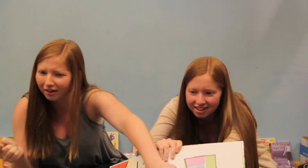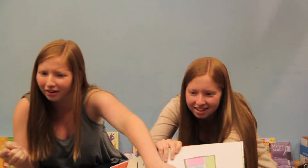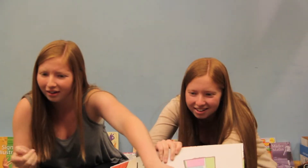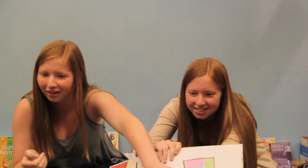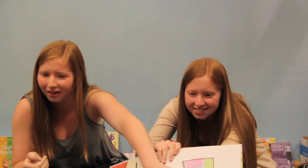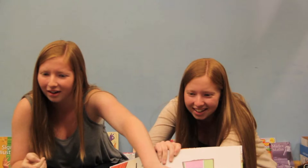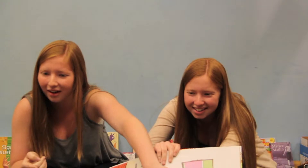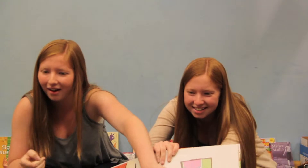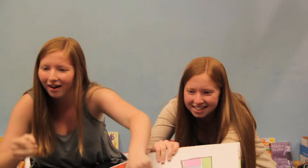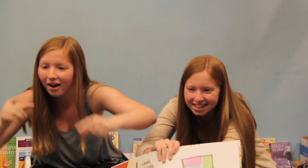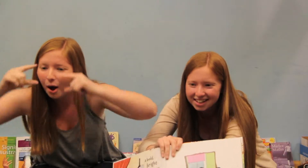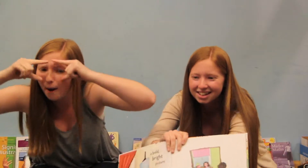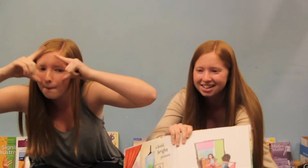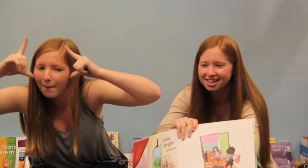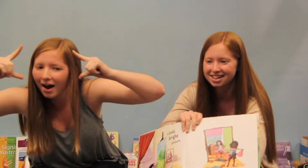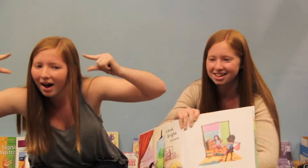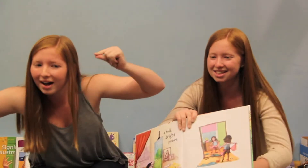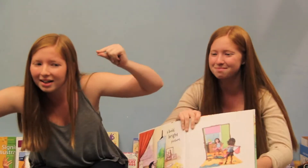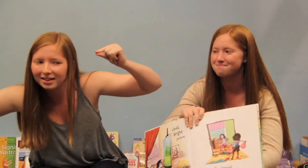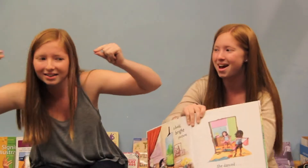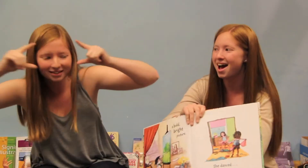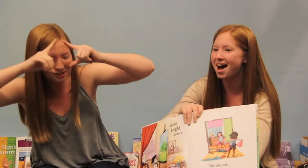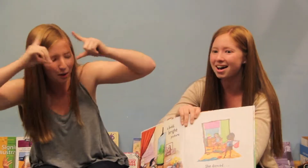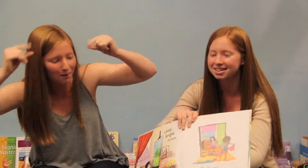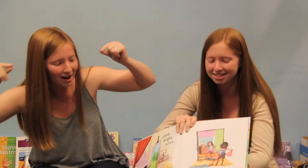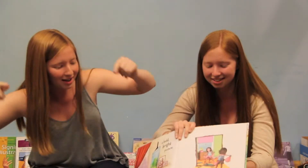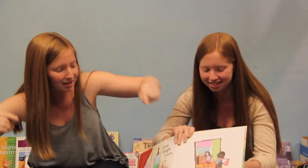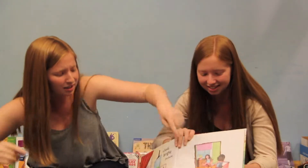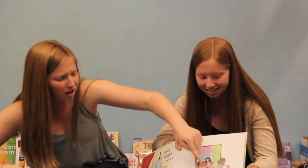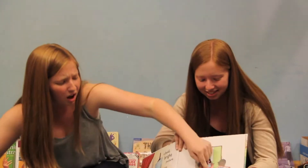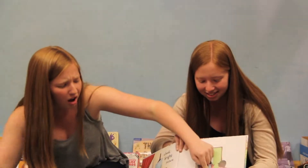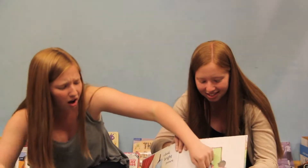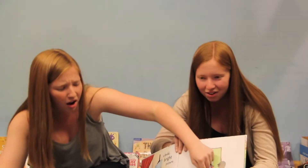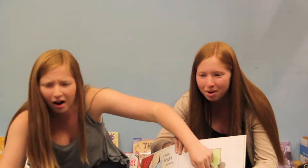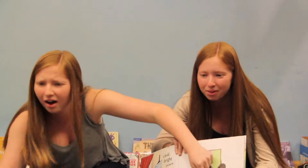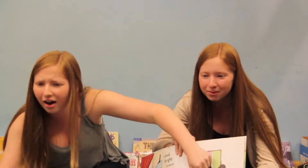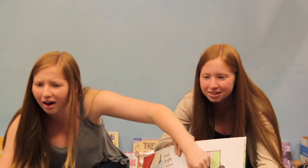can you see what that is? that's a mask what about those?